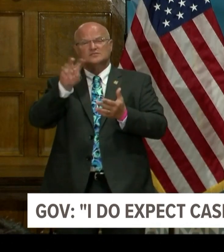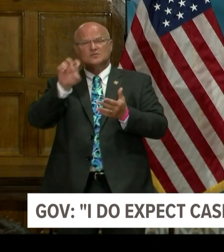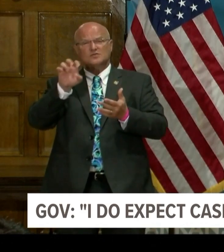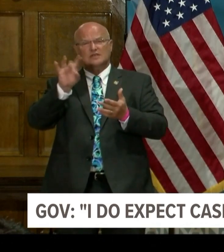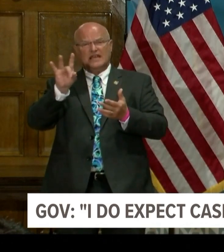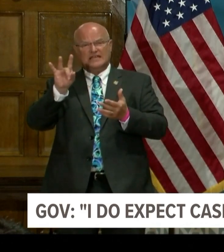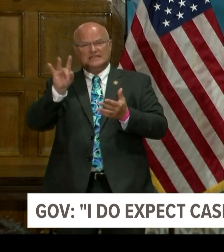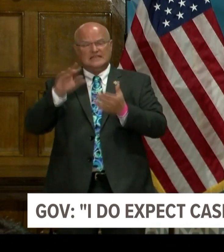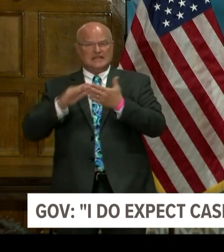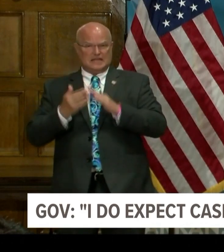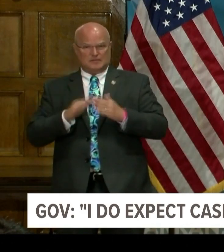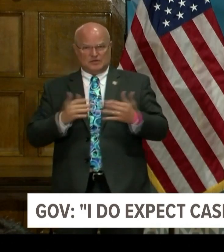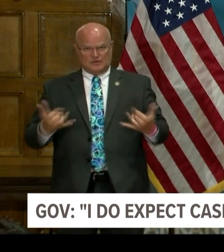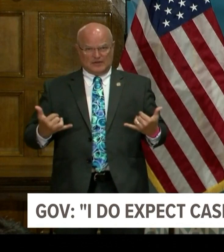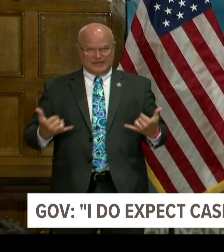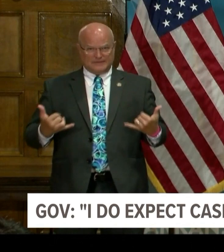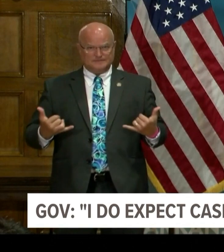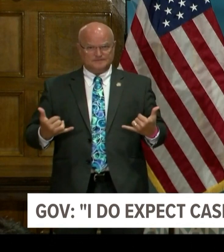3,218 in the community.